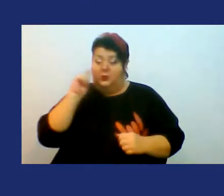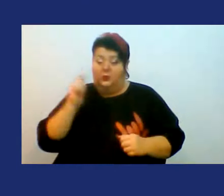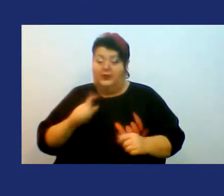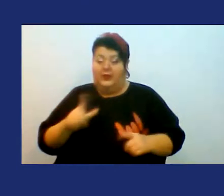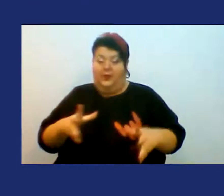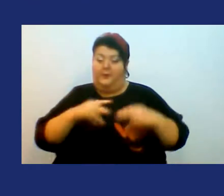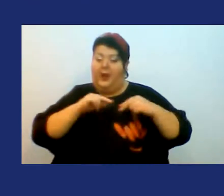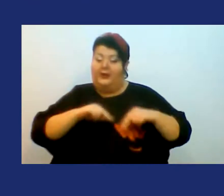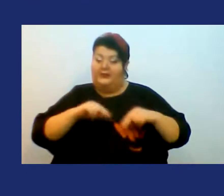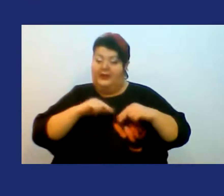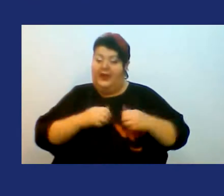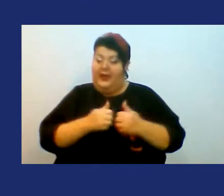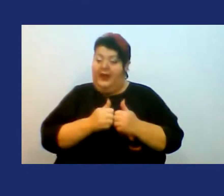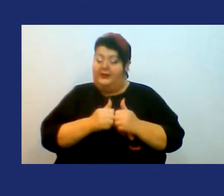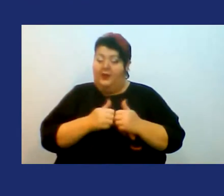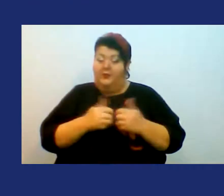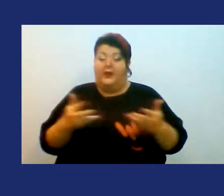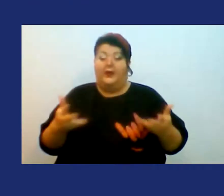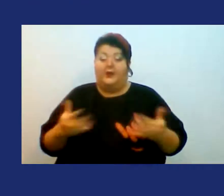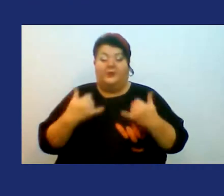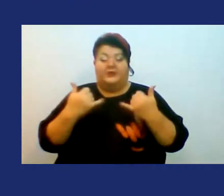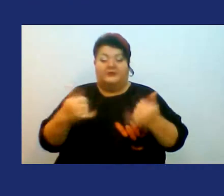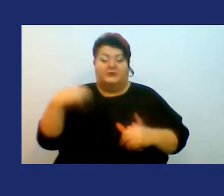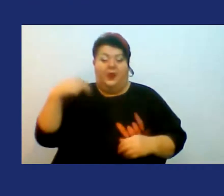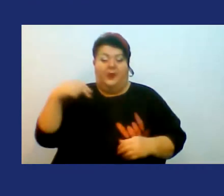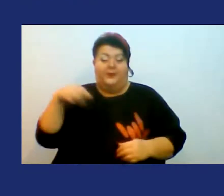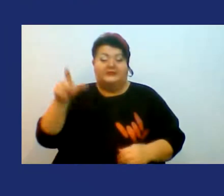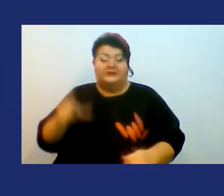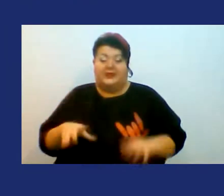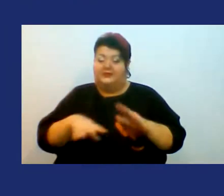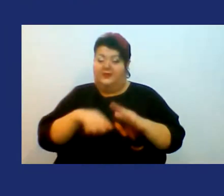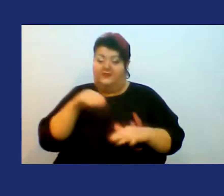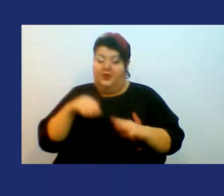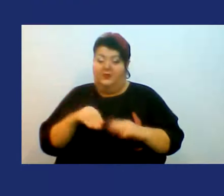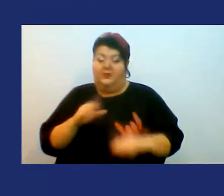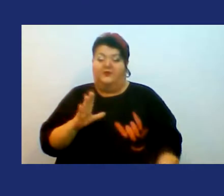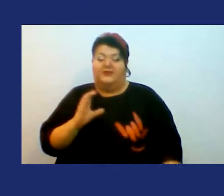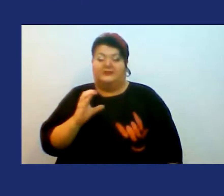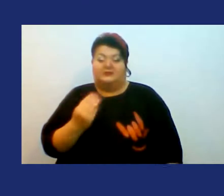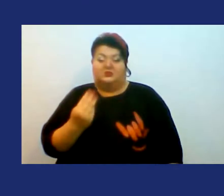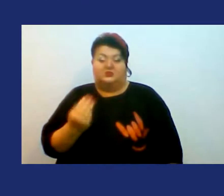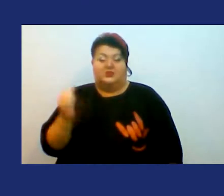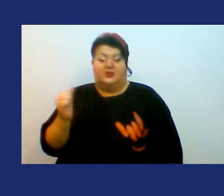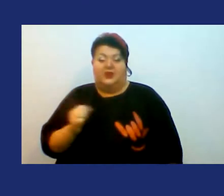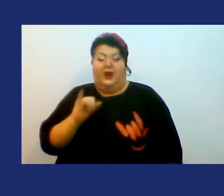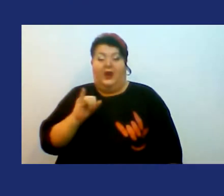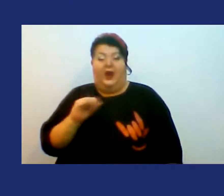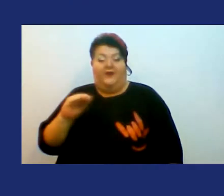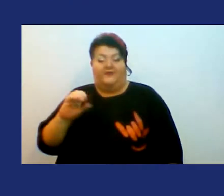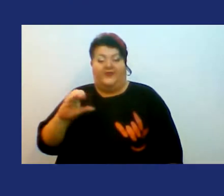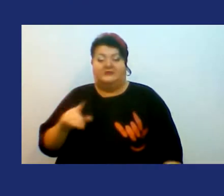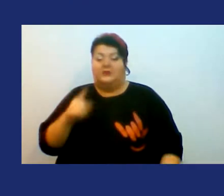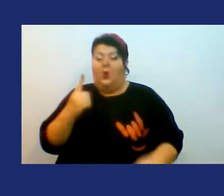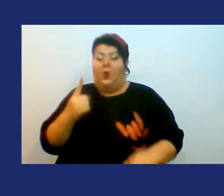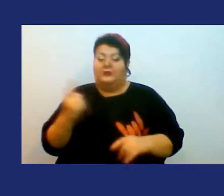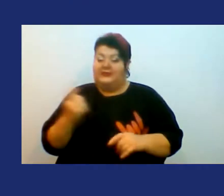program. IFES is a 501c3 organization funded in part by the US government